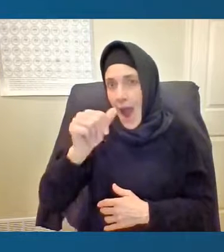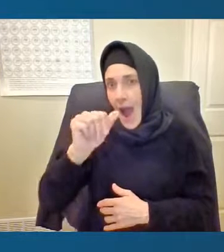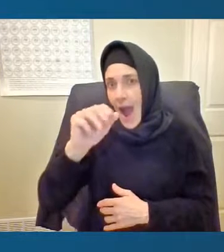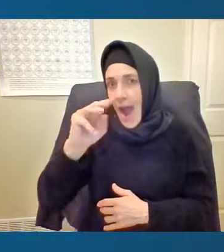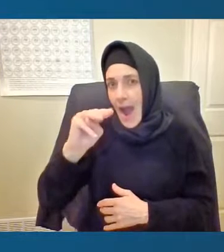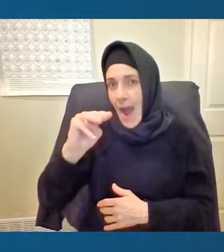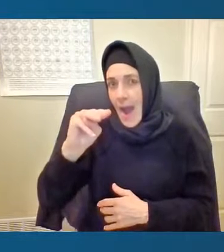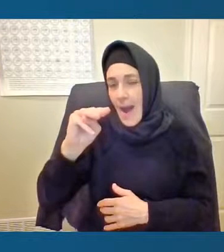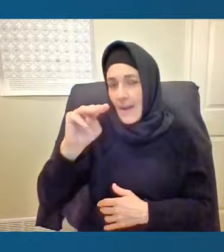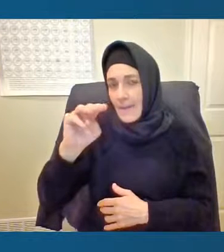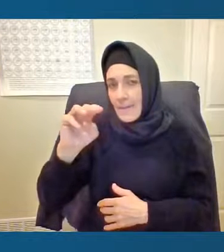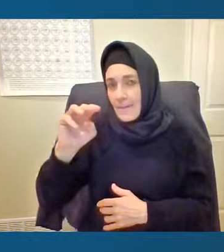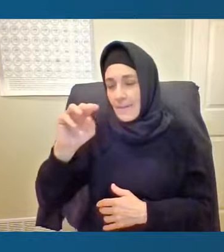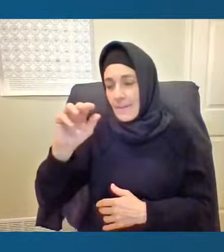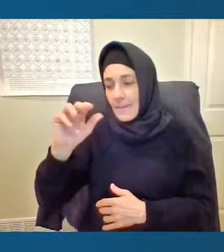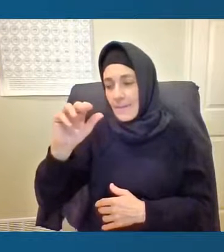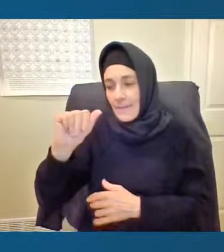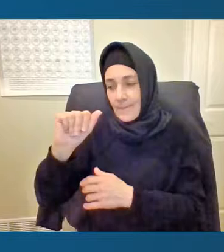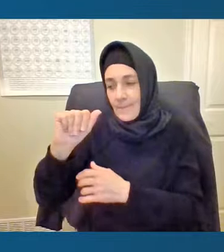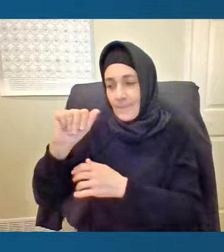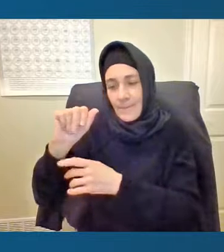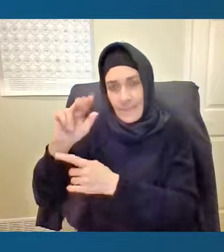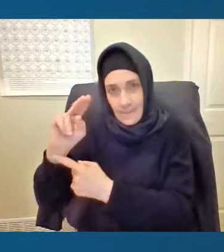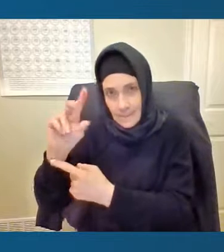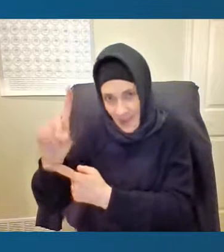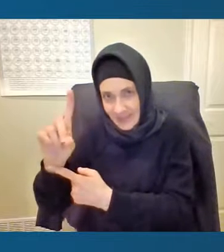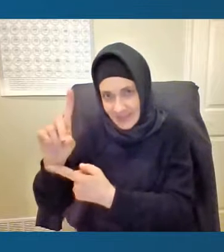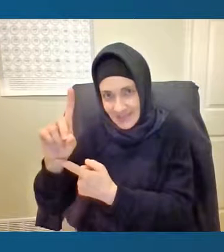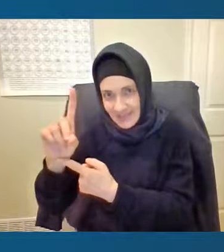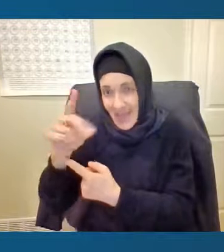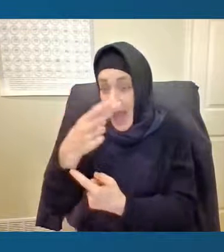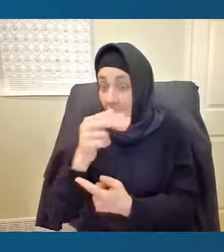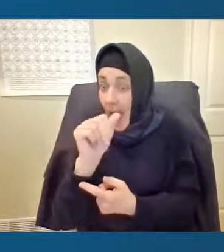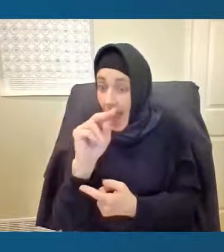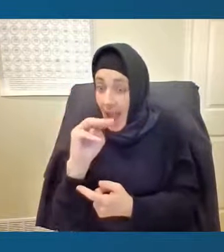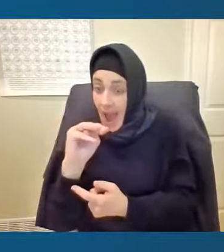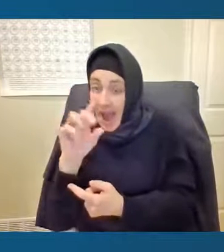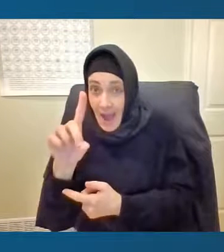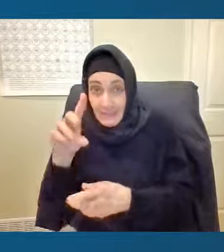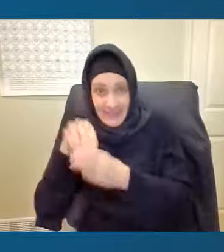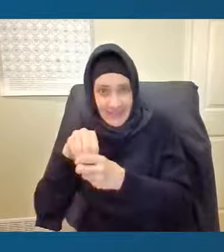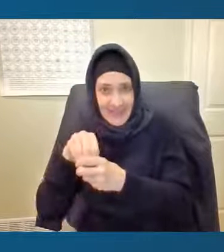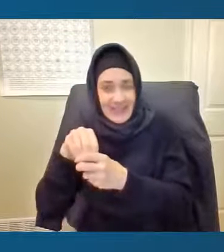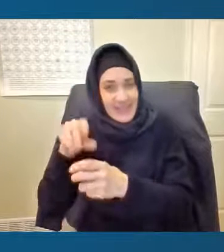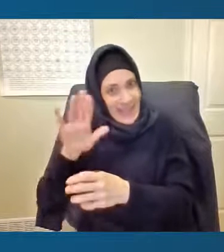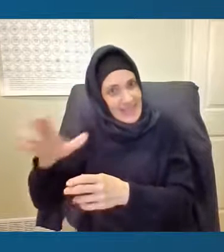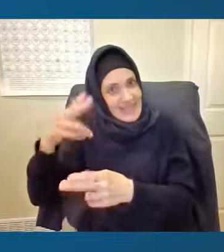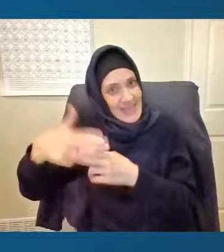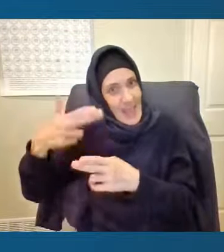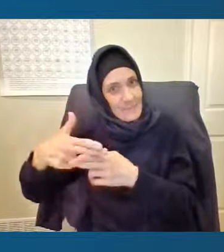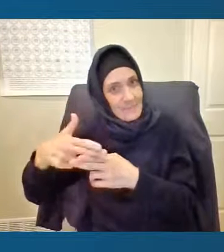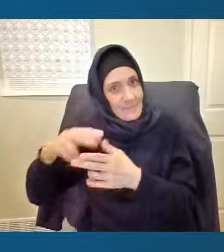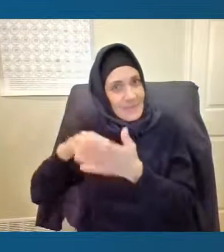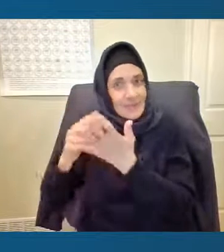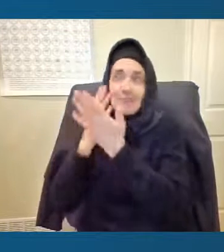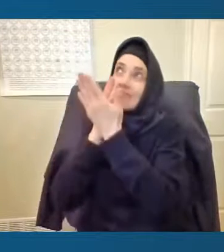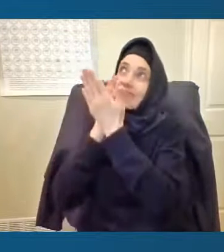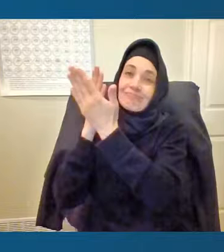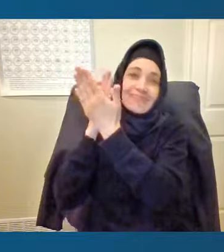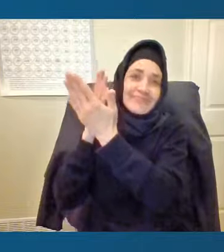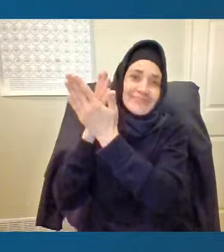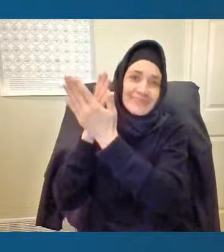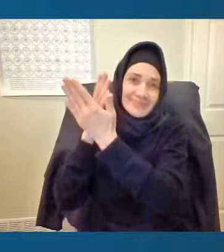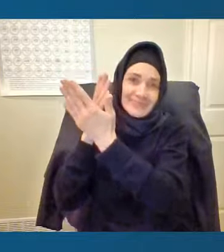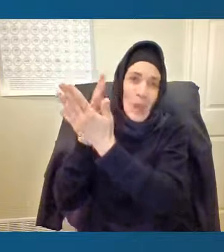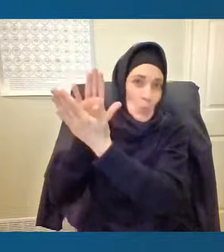And why? Because he's the last of the prophets. So when you're done with every blessing, you end with Alhamdulillah. We are the ummah